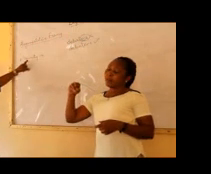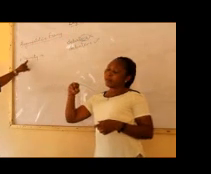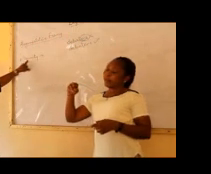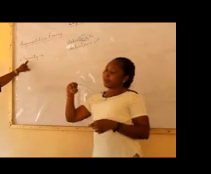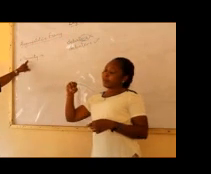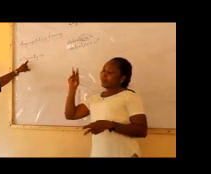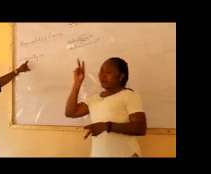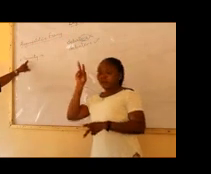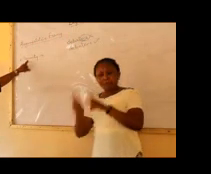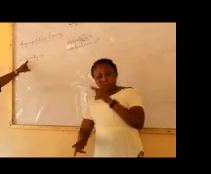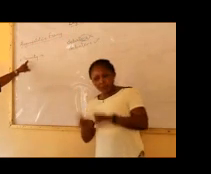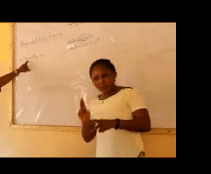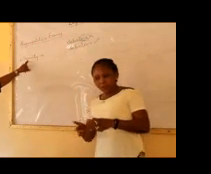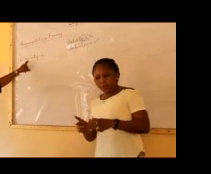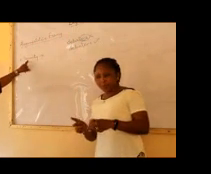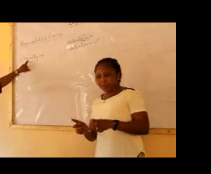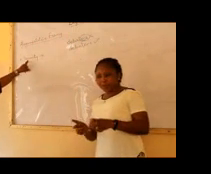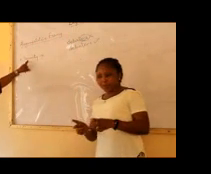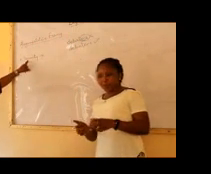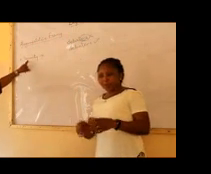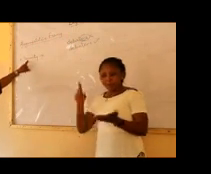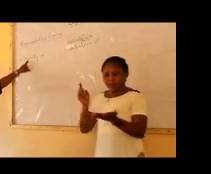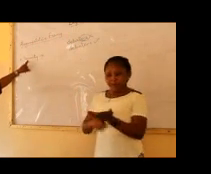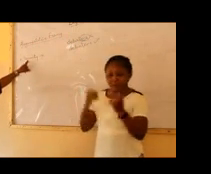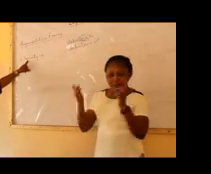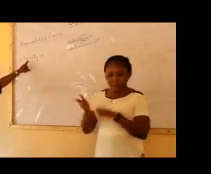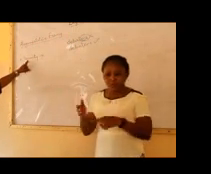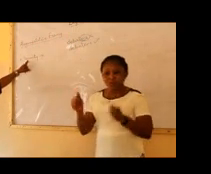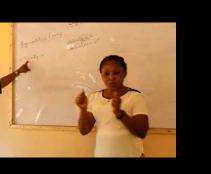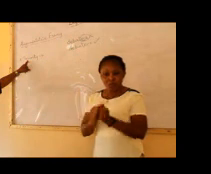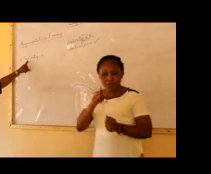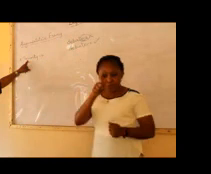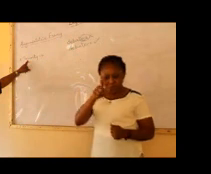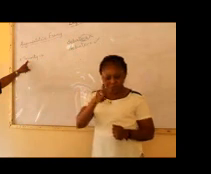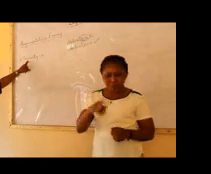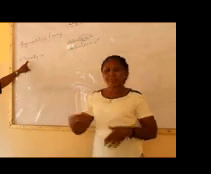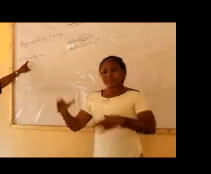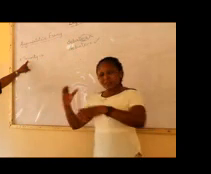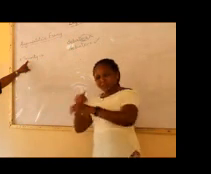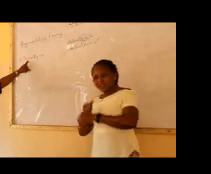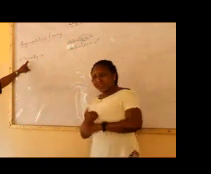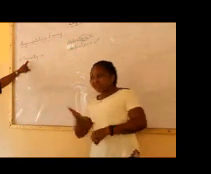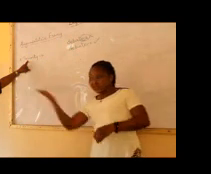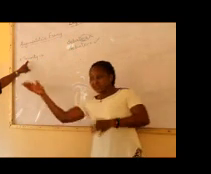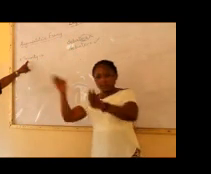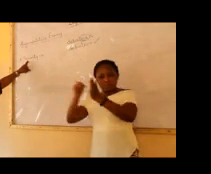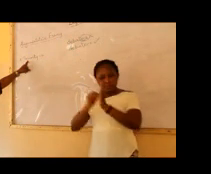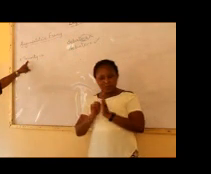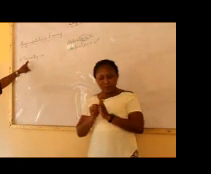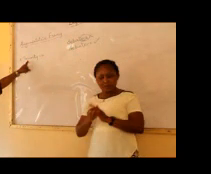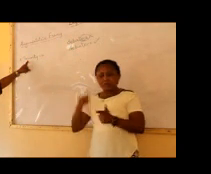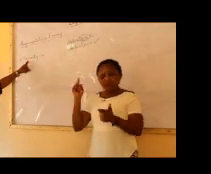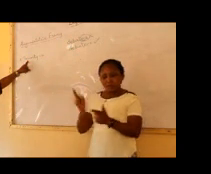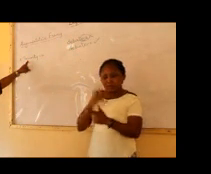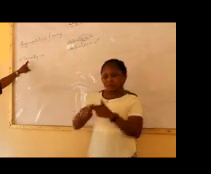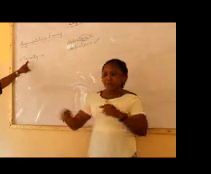Get their point and then destroy it. You get more